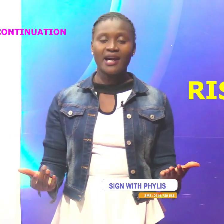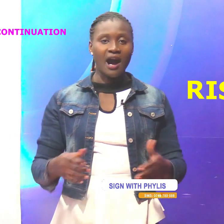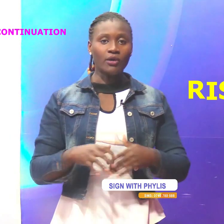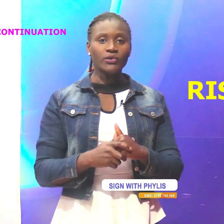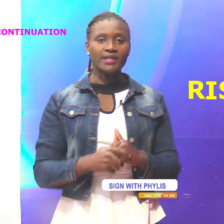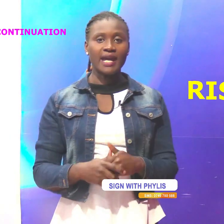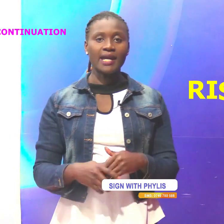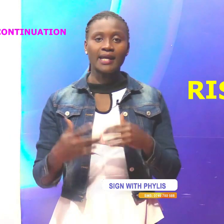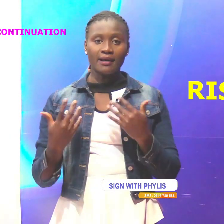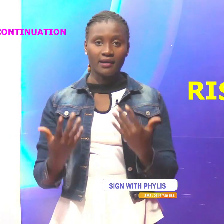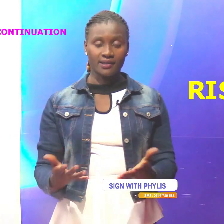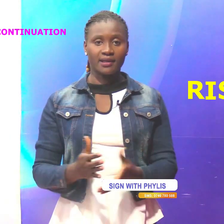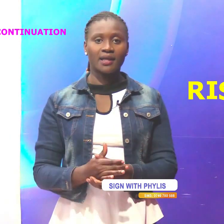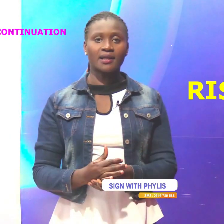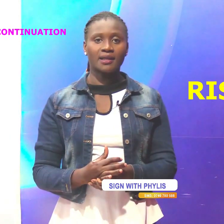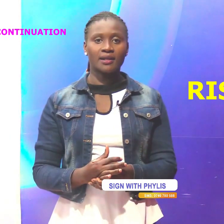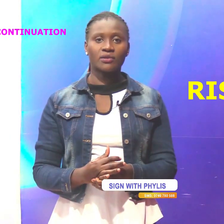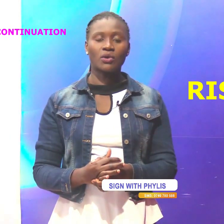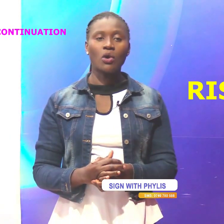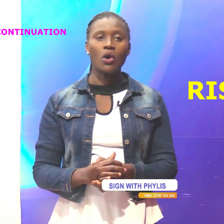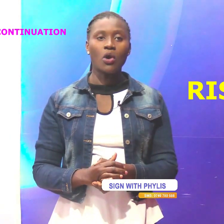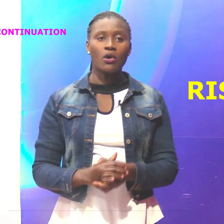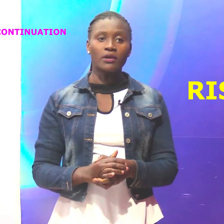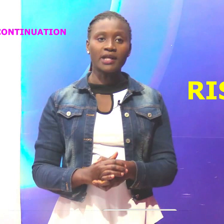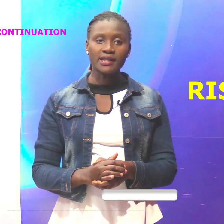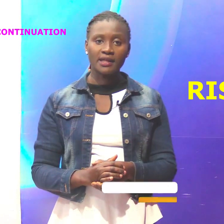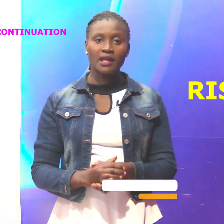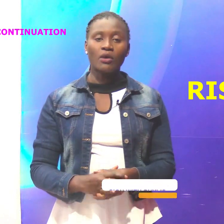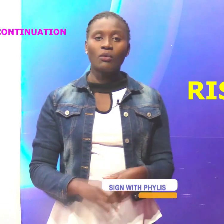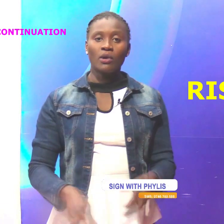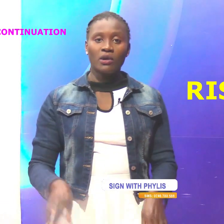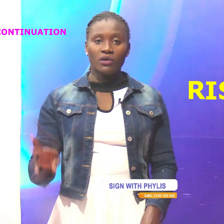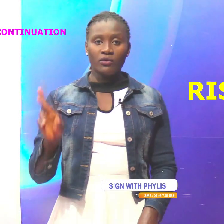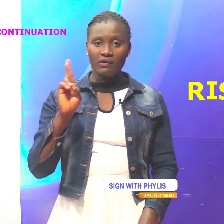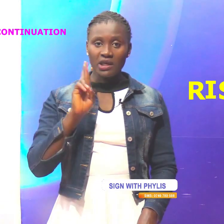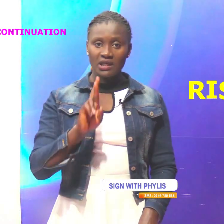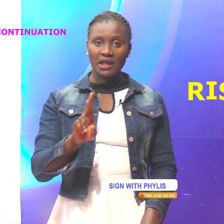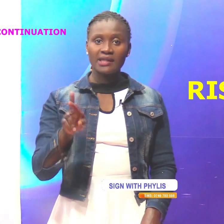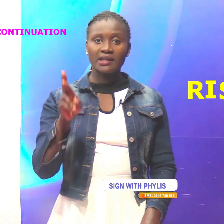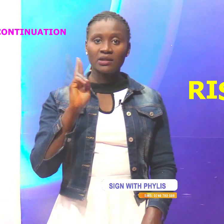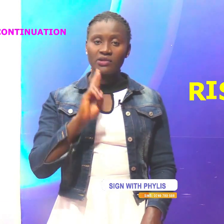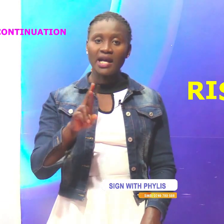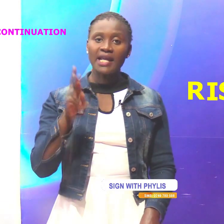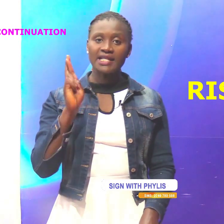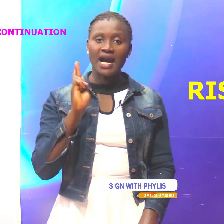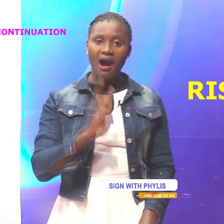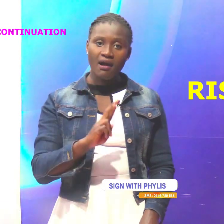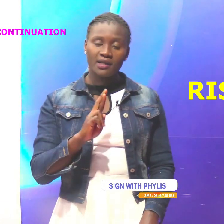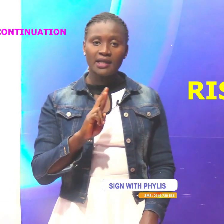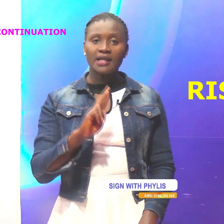do we sign risk? So, risk, you initialize using a letter R.